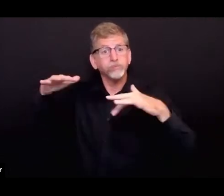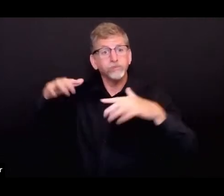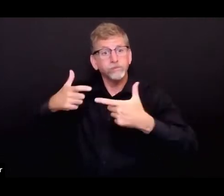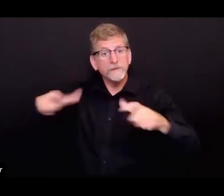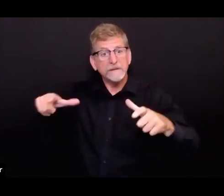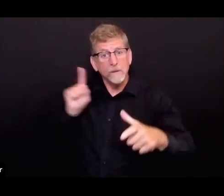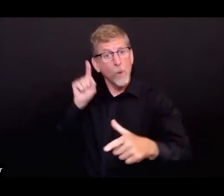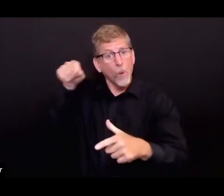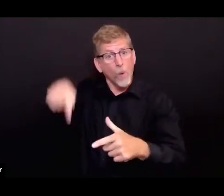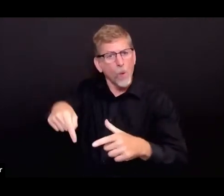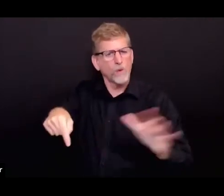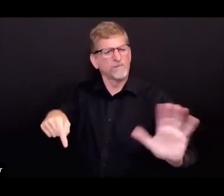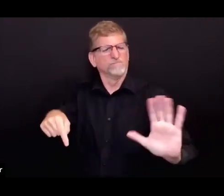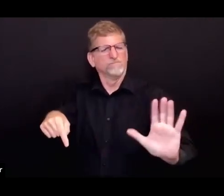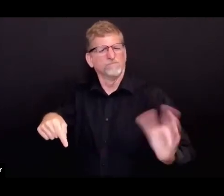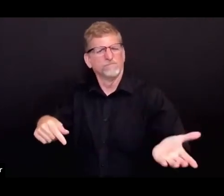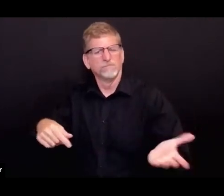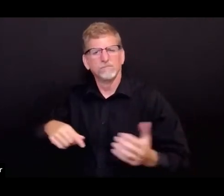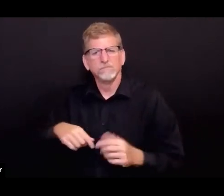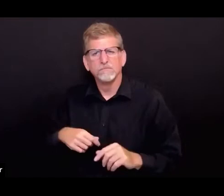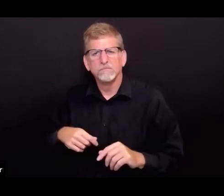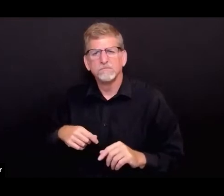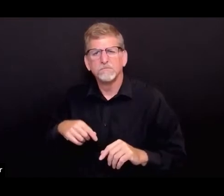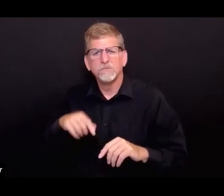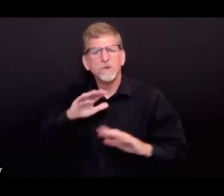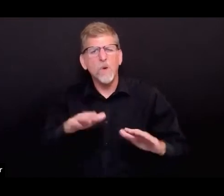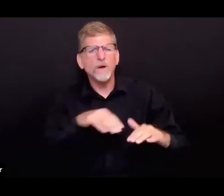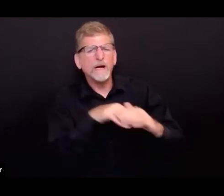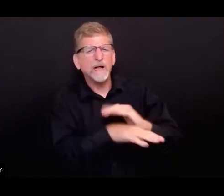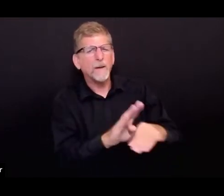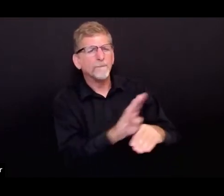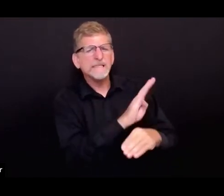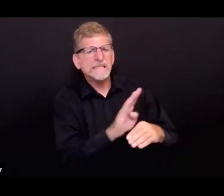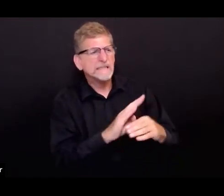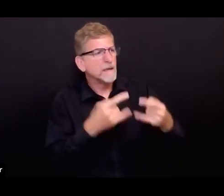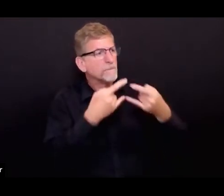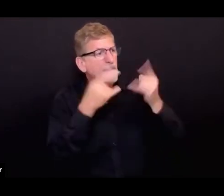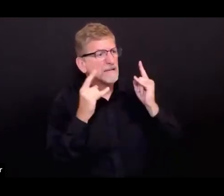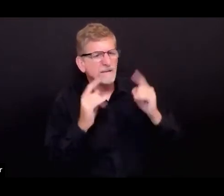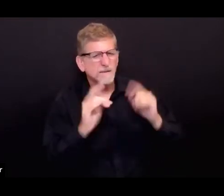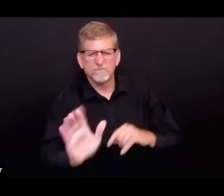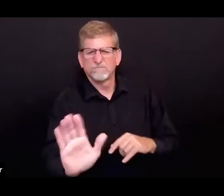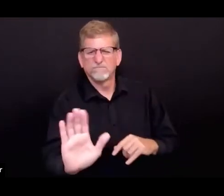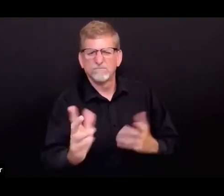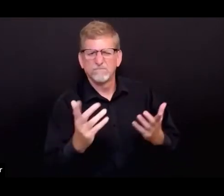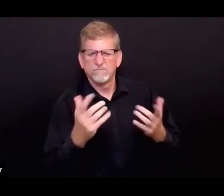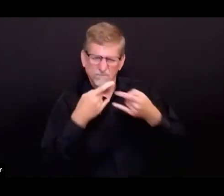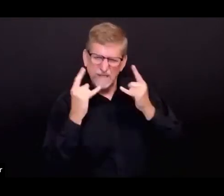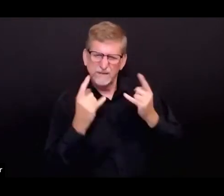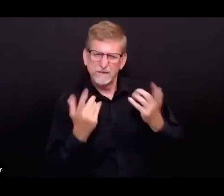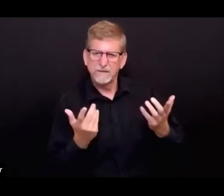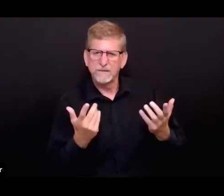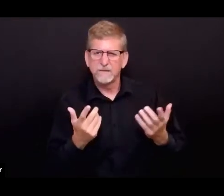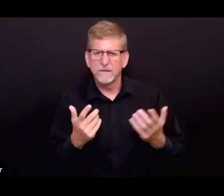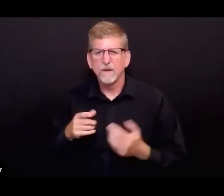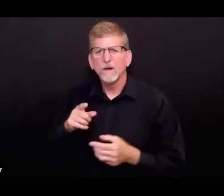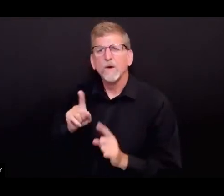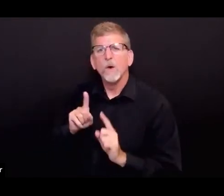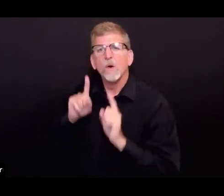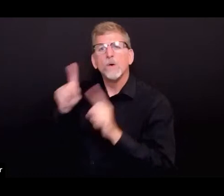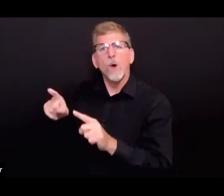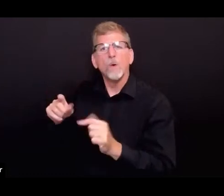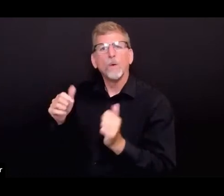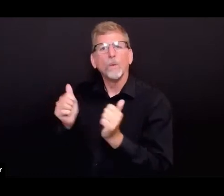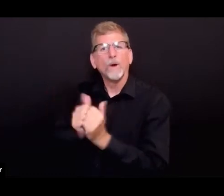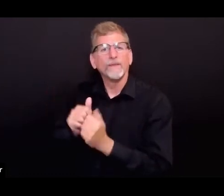Don't go into businesses without masks on. Don't gather with Aunt Mary and Uncle Larry for something if you